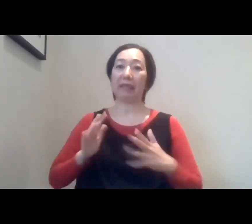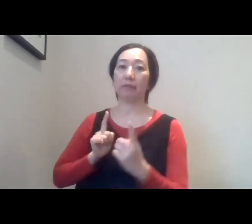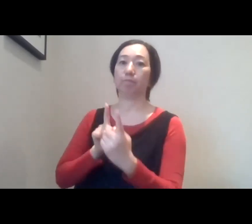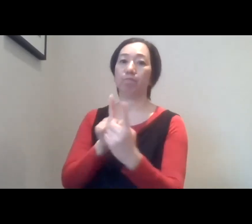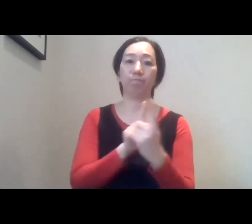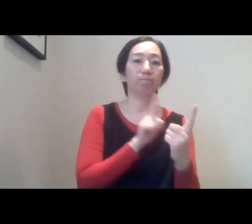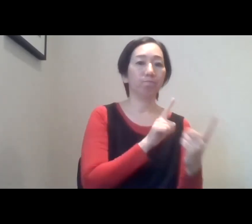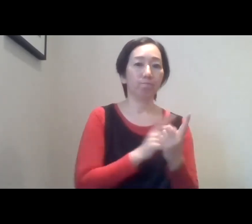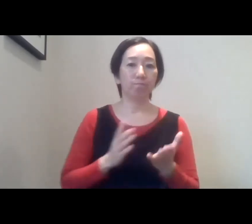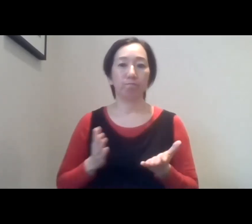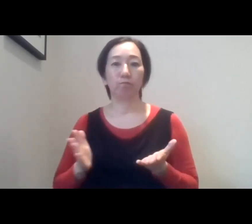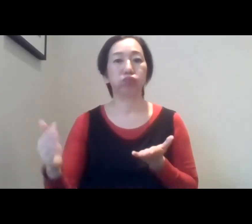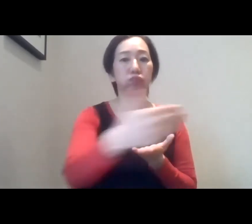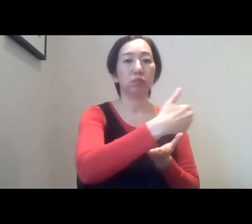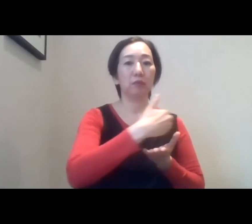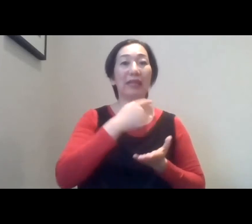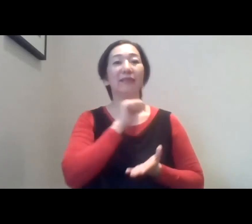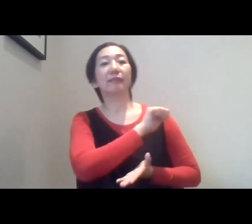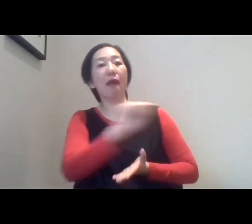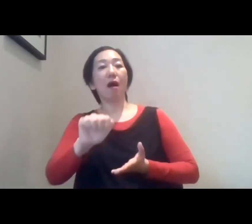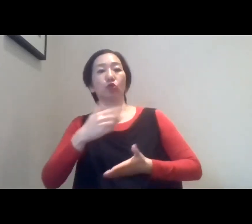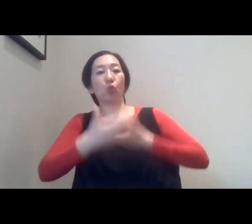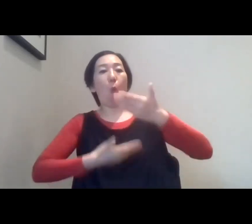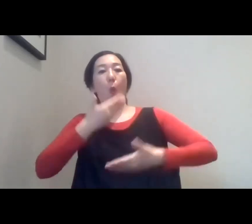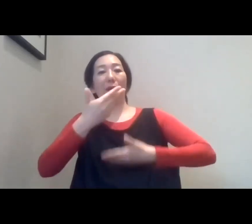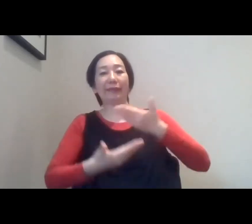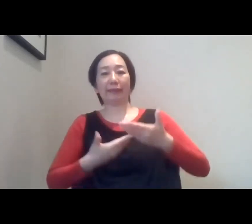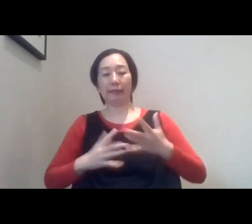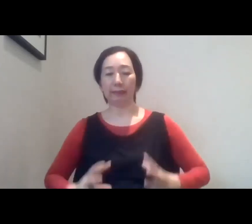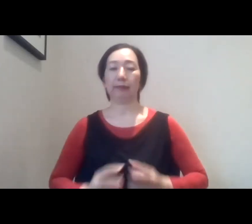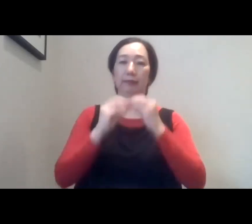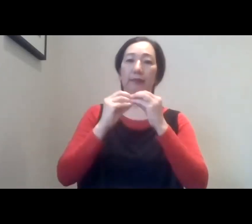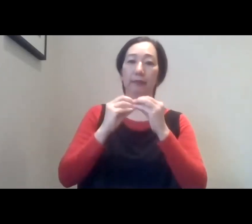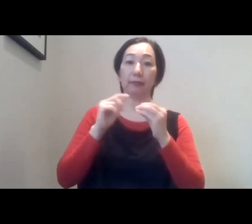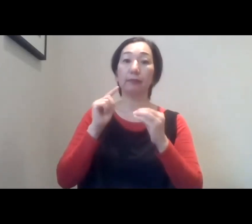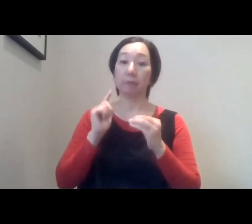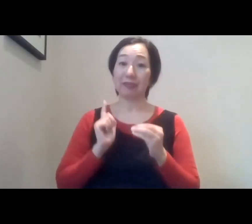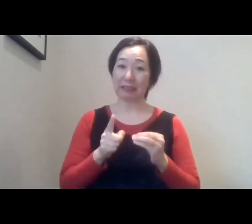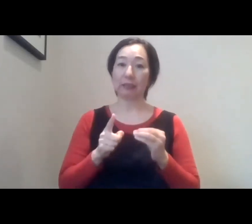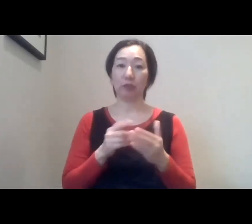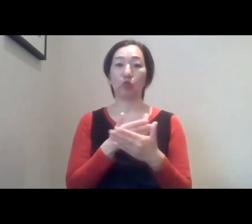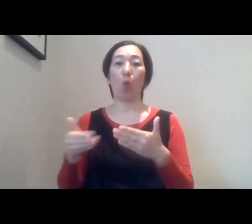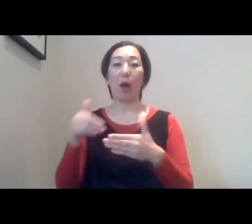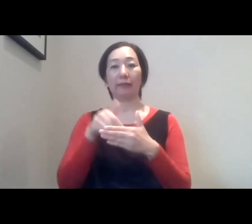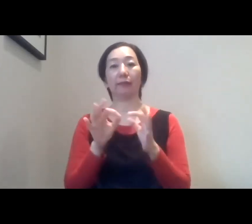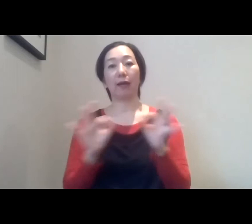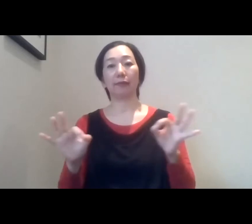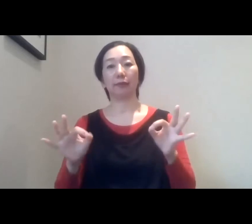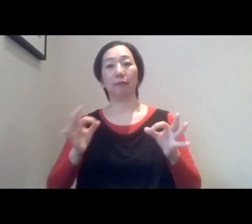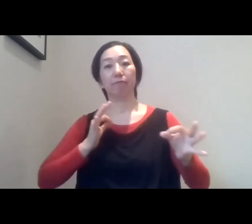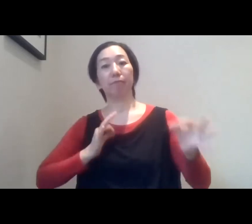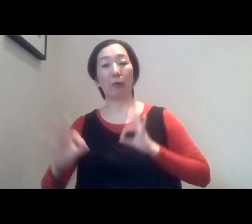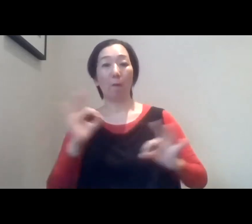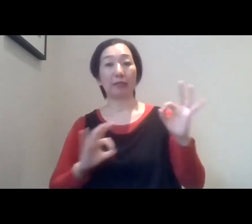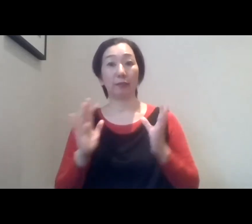And from those people, it was the deaf people who had experienced this, who'd survived the bomb, that I wanted to collect stories from and create a piece of